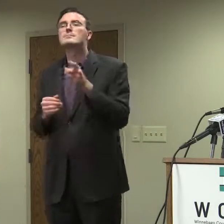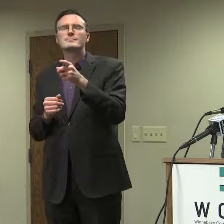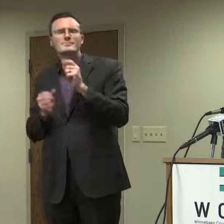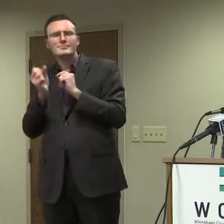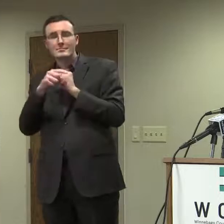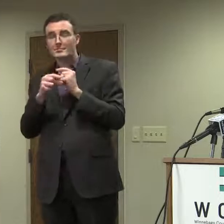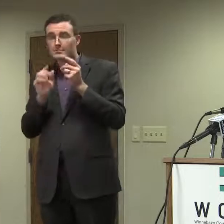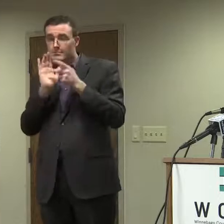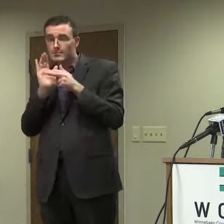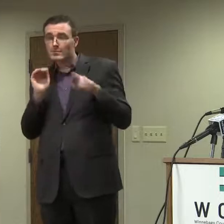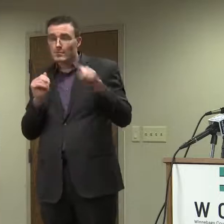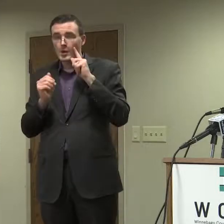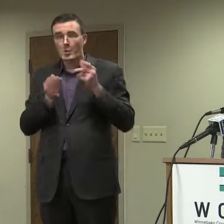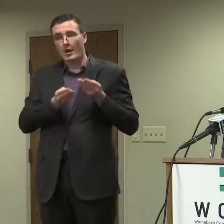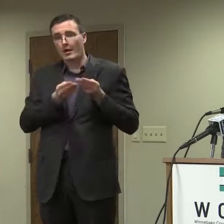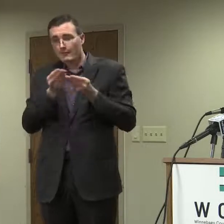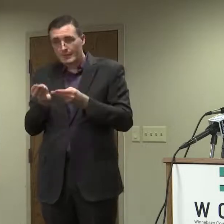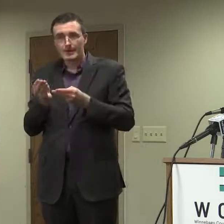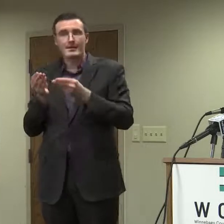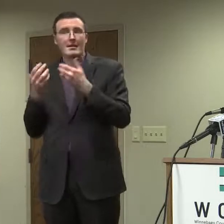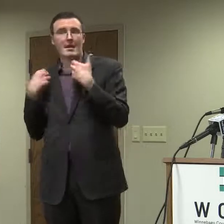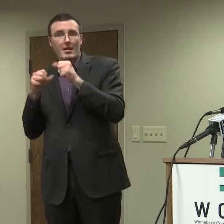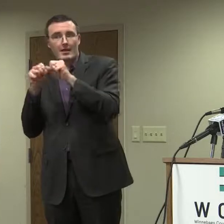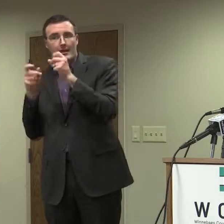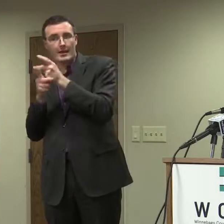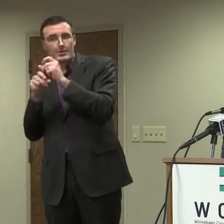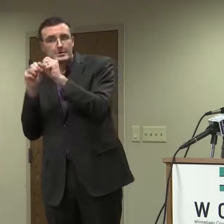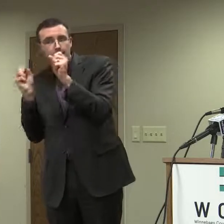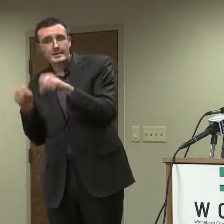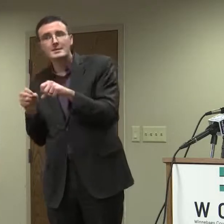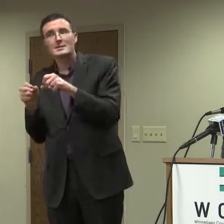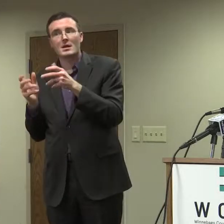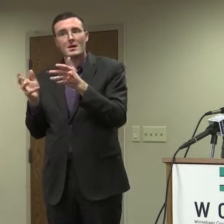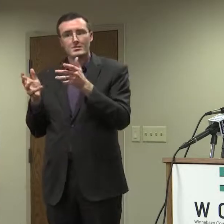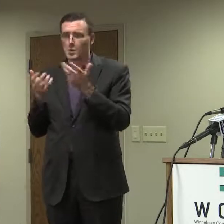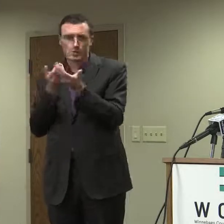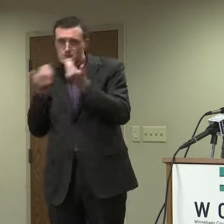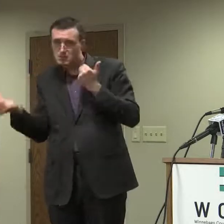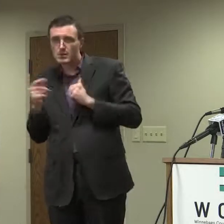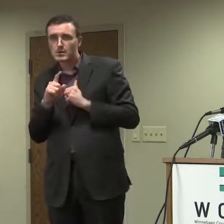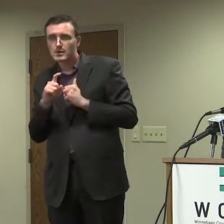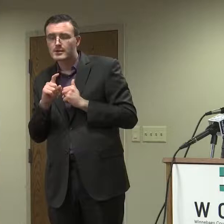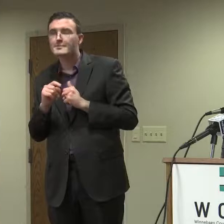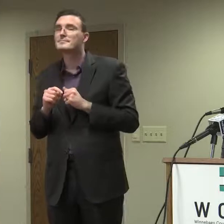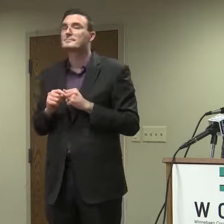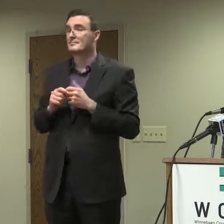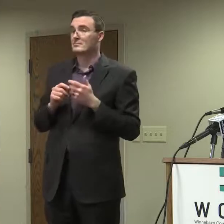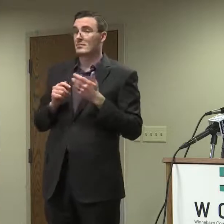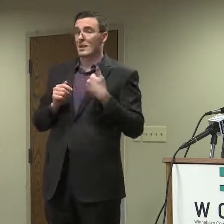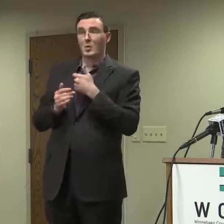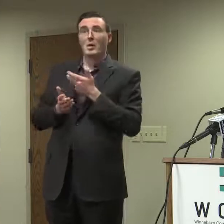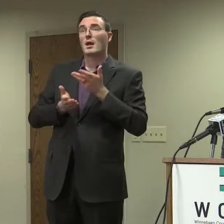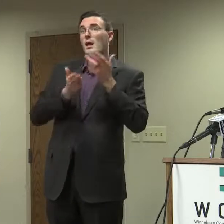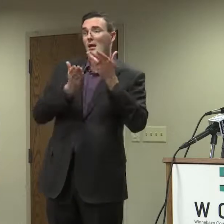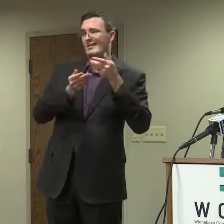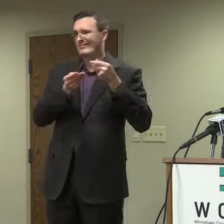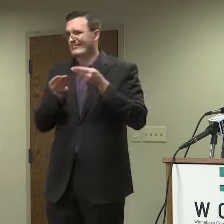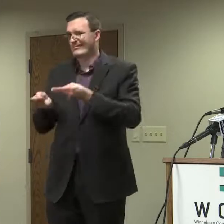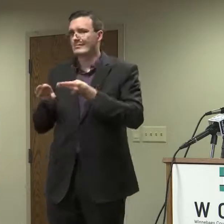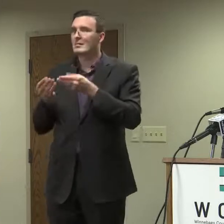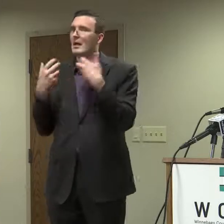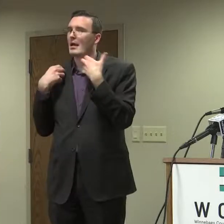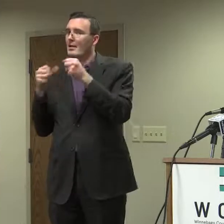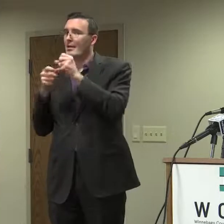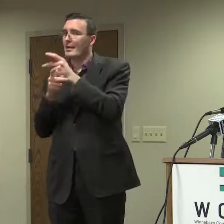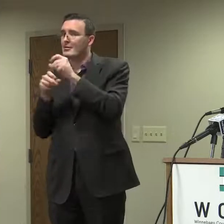healthcare systems, or is that two different topics? The question is, are we going to filter into healthcare systems? We will not be filtering into the healthcare systems because they're going to use